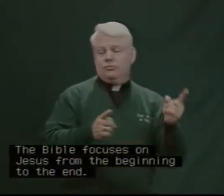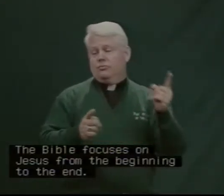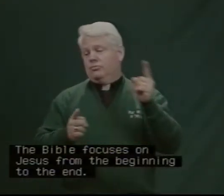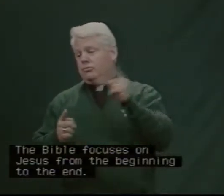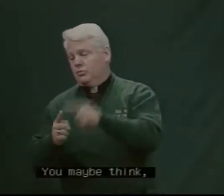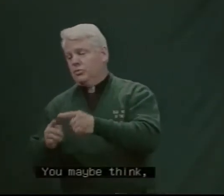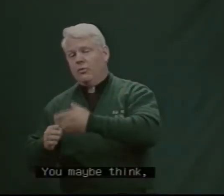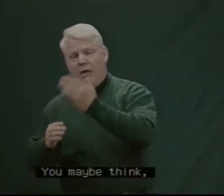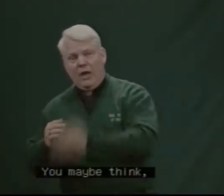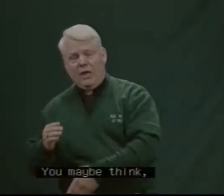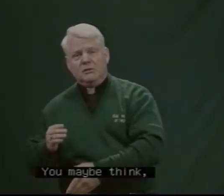to the end.